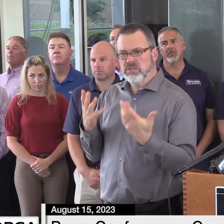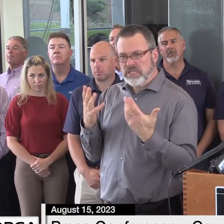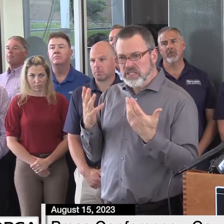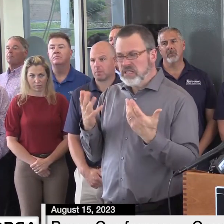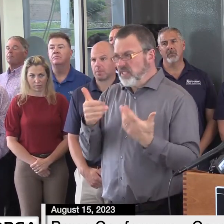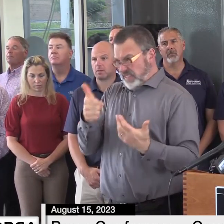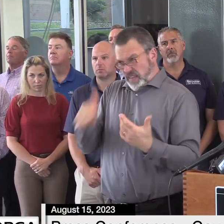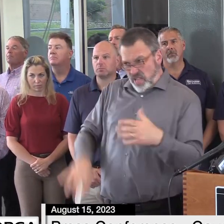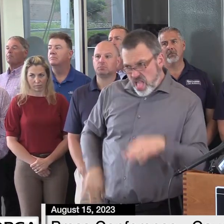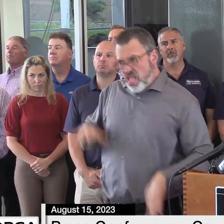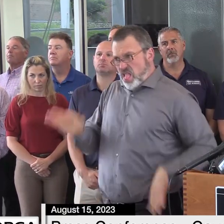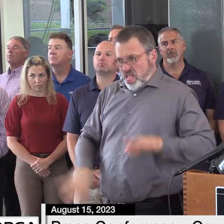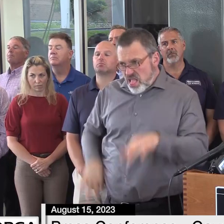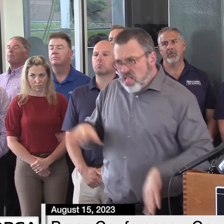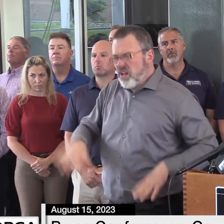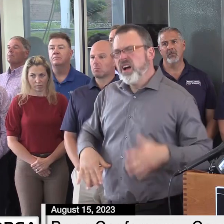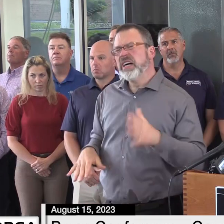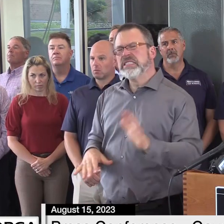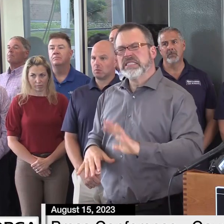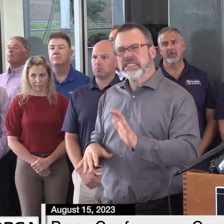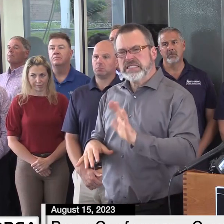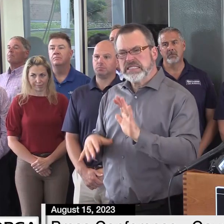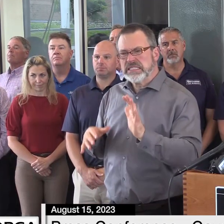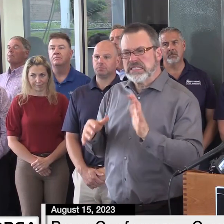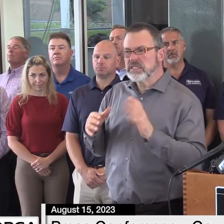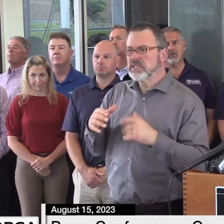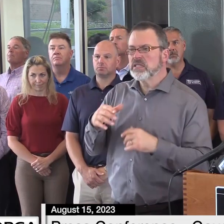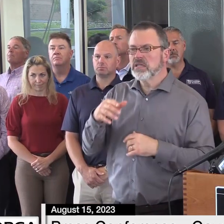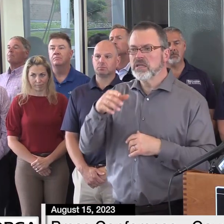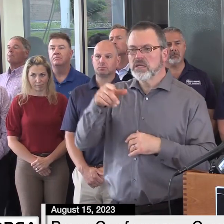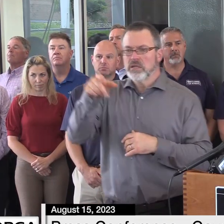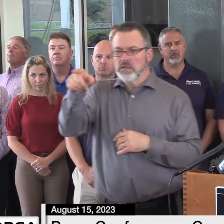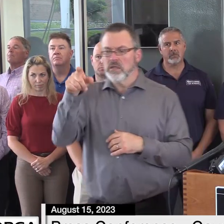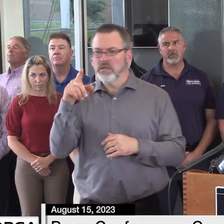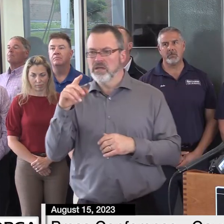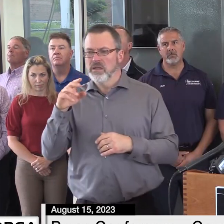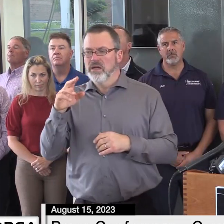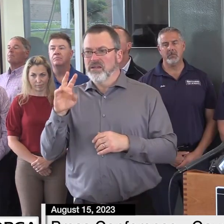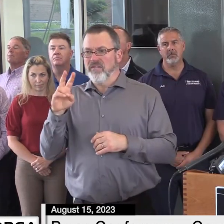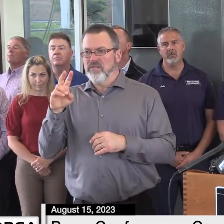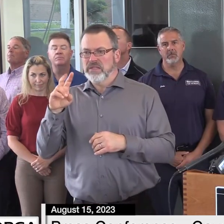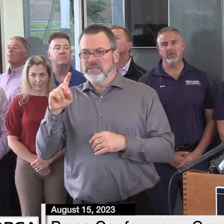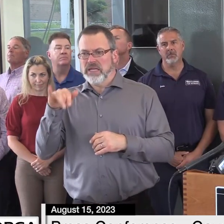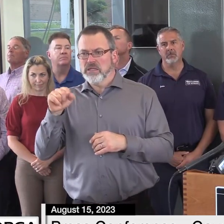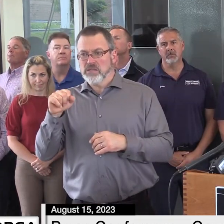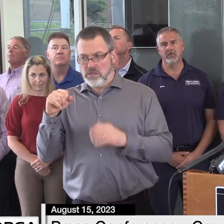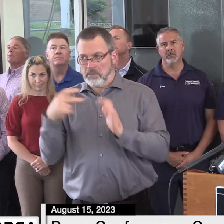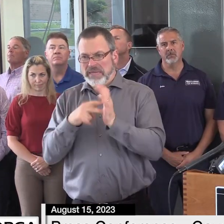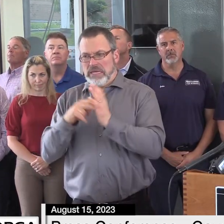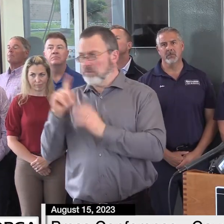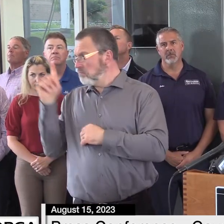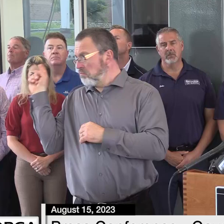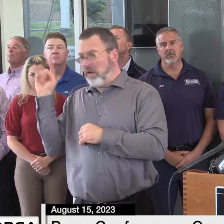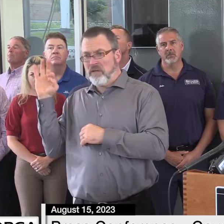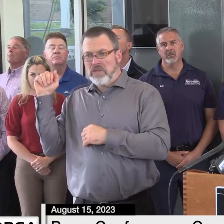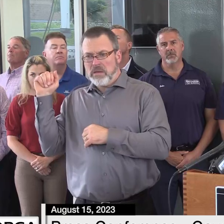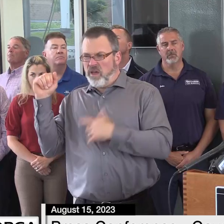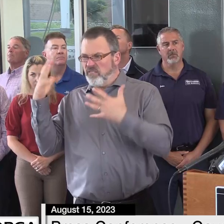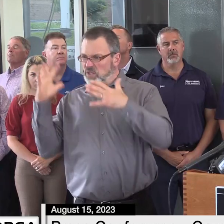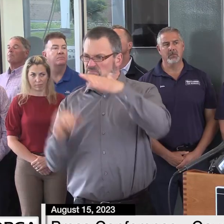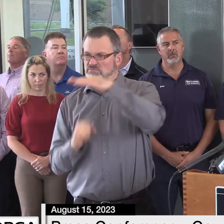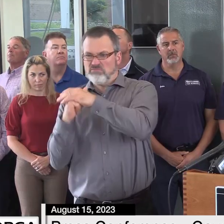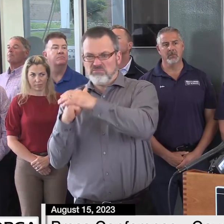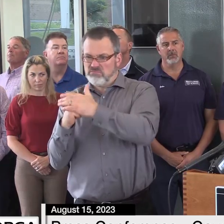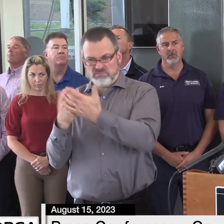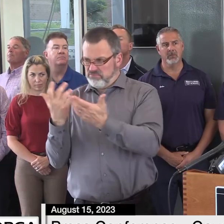And was that in recognition that the amount that FEMA is going to cap the reimbursements to these people is almost certain to not be enough for them to